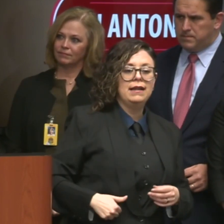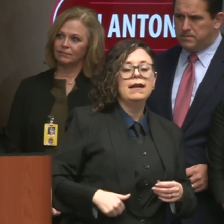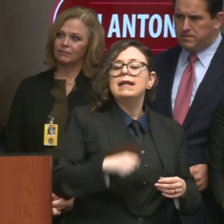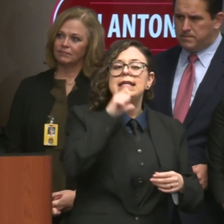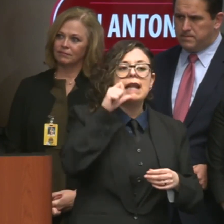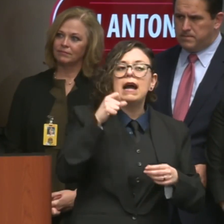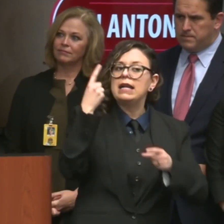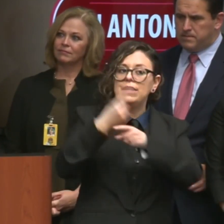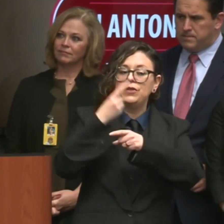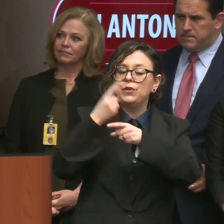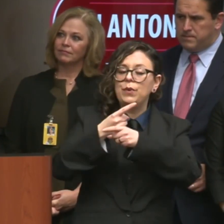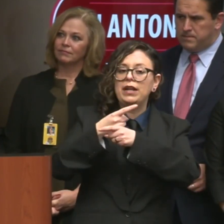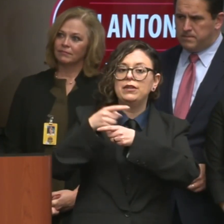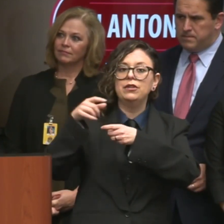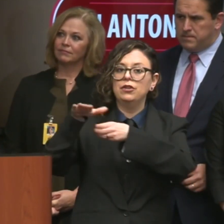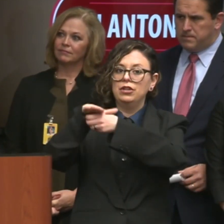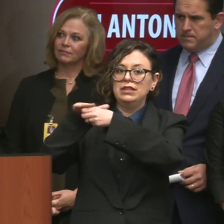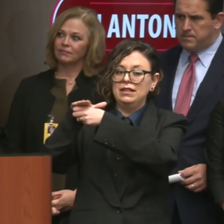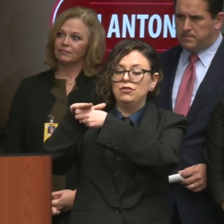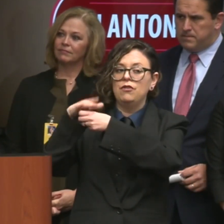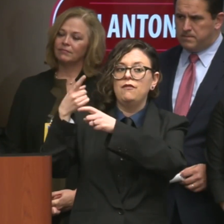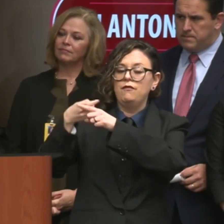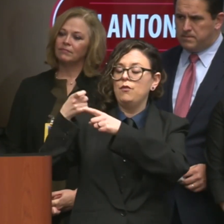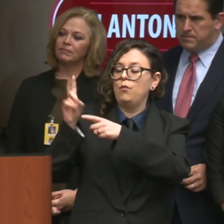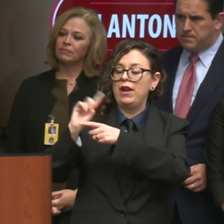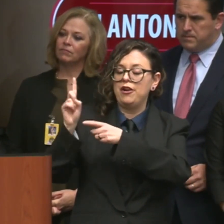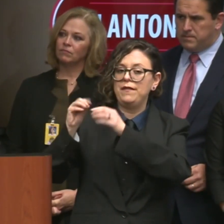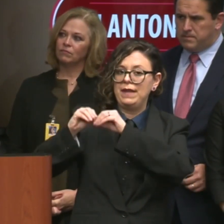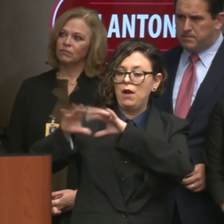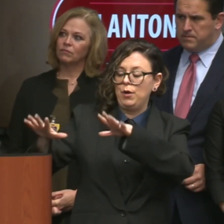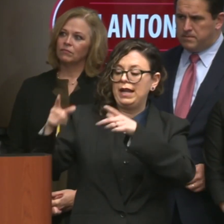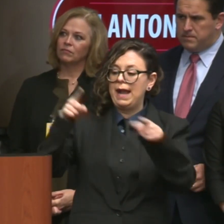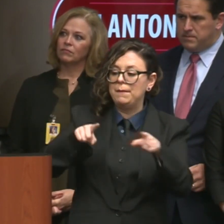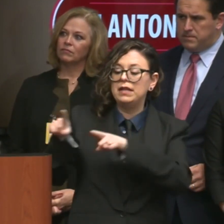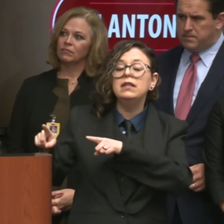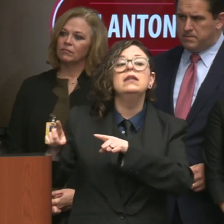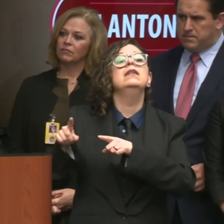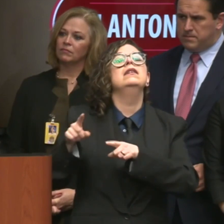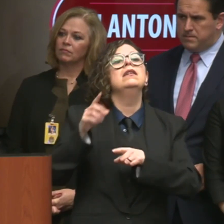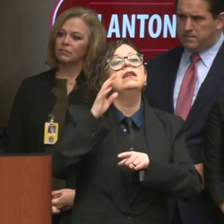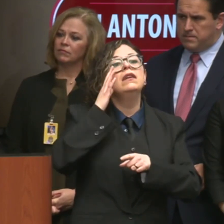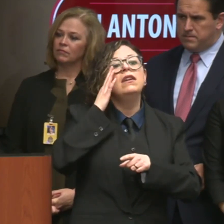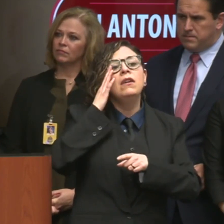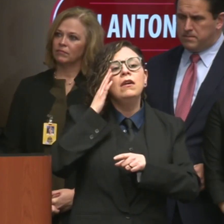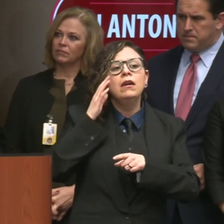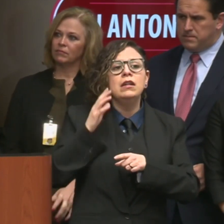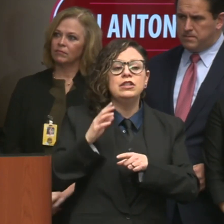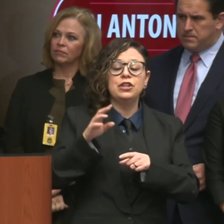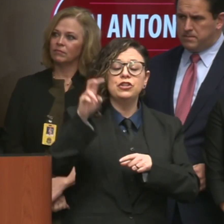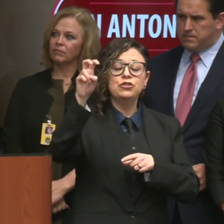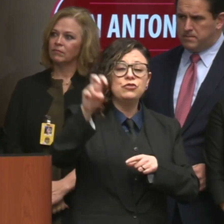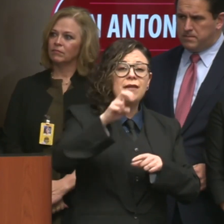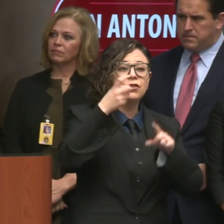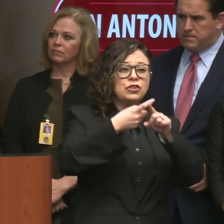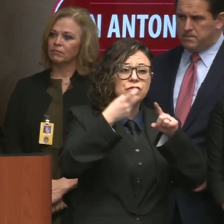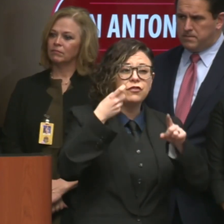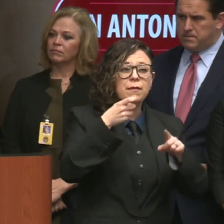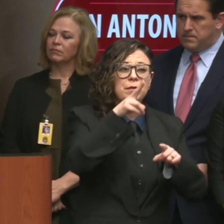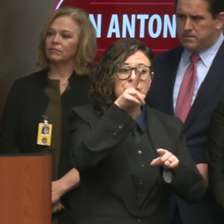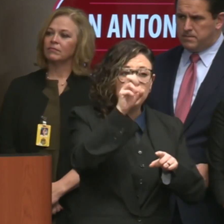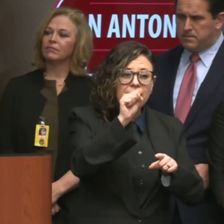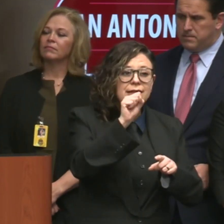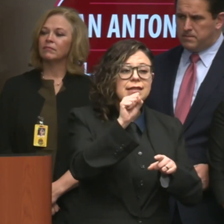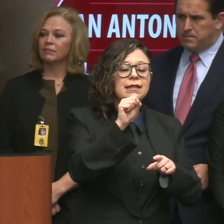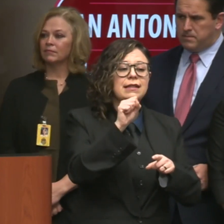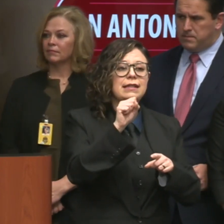this infection or this outbreak. So we have travelers who are U.S. citizens, permanent